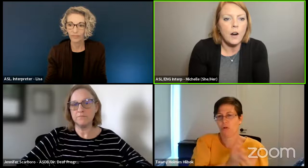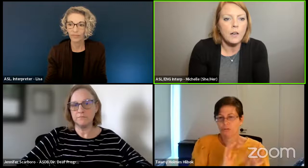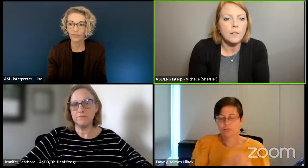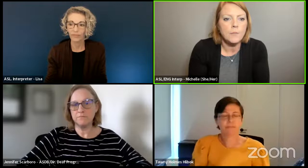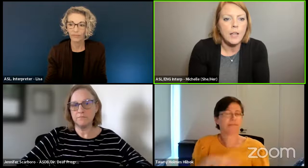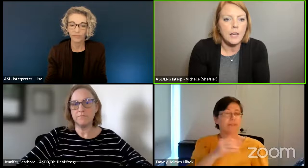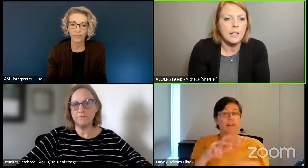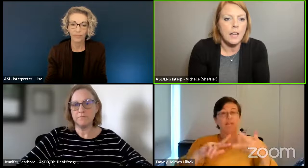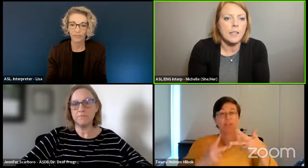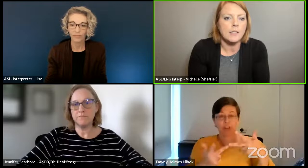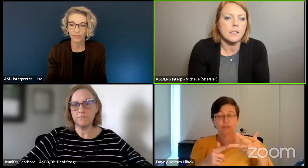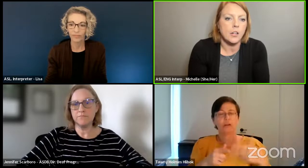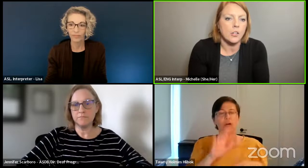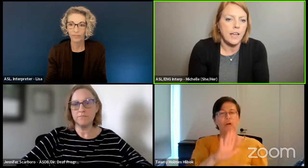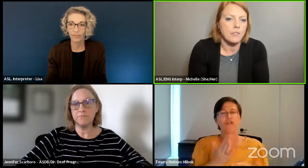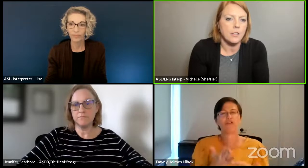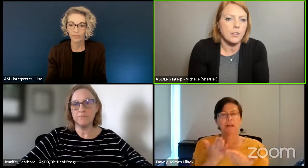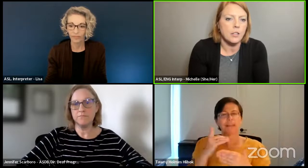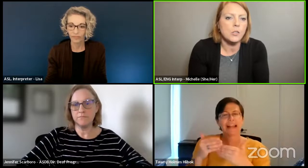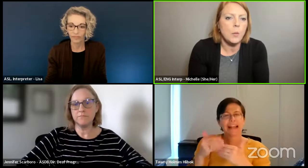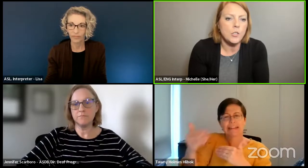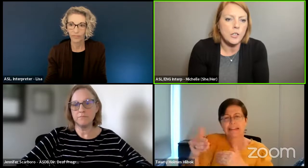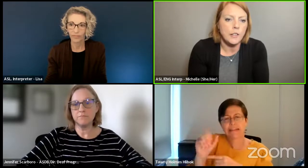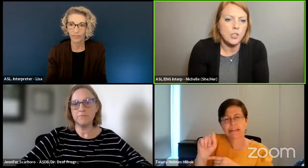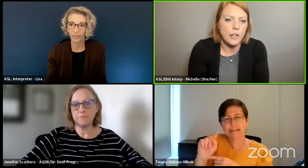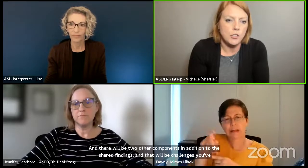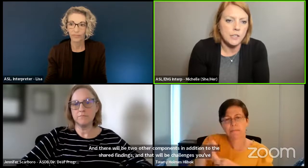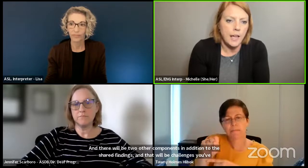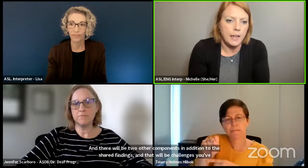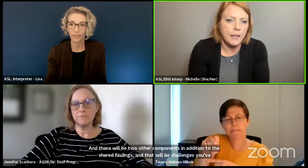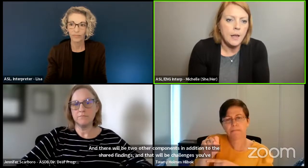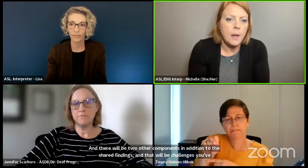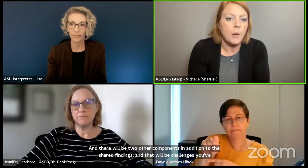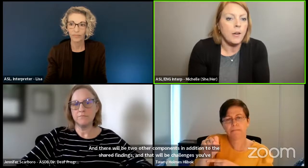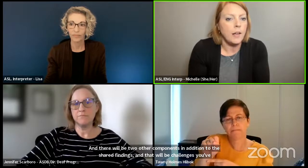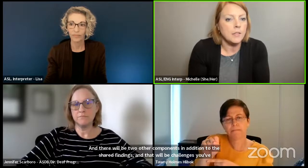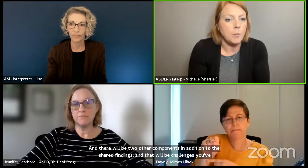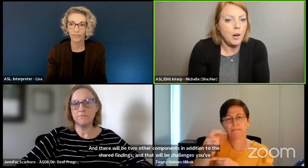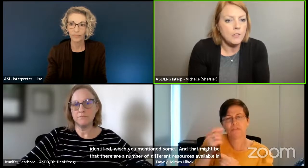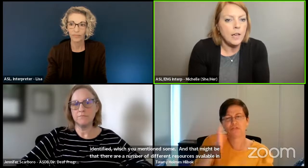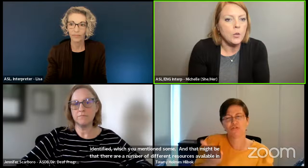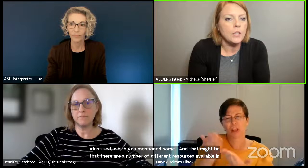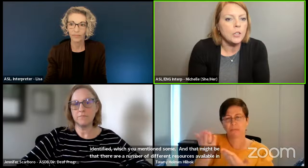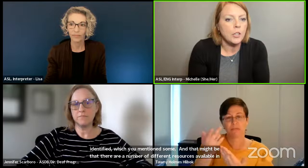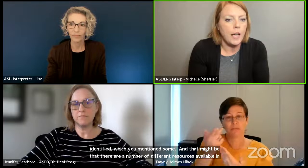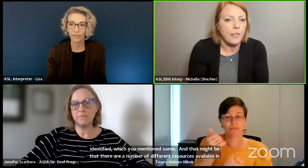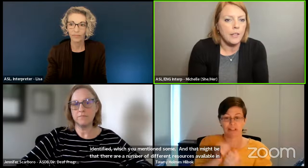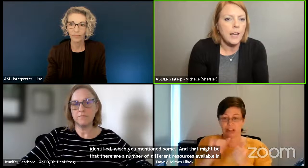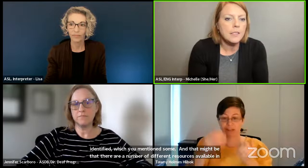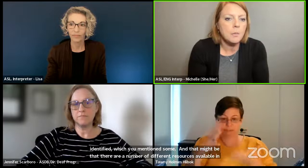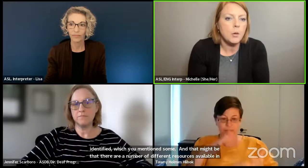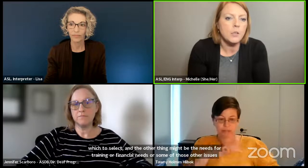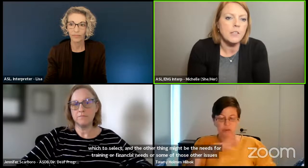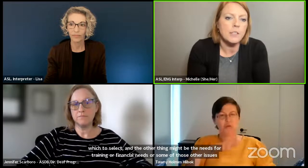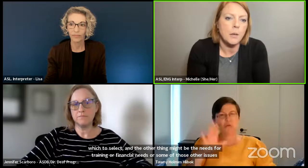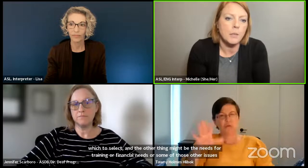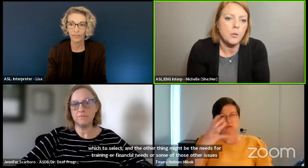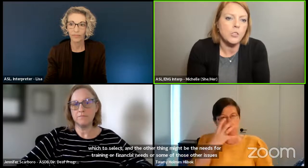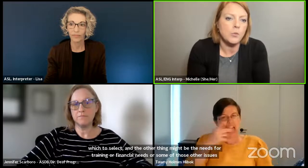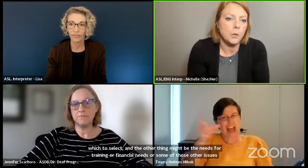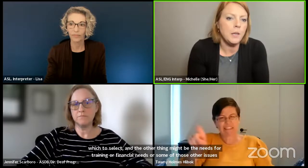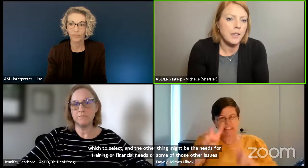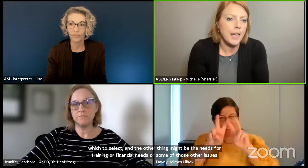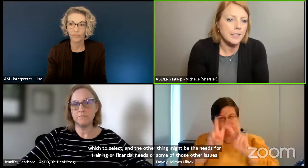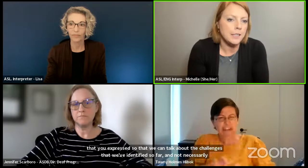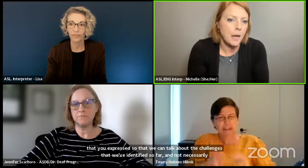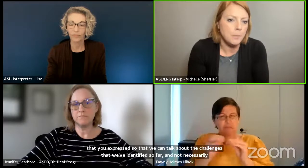so far and not necessarily have to look so much into the challenges ahead. But as a part of that, you can look at the next component of the template,